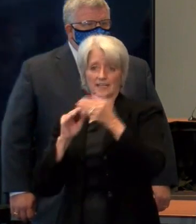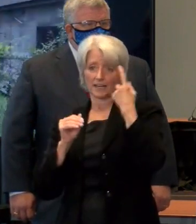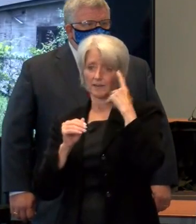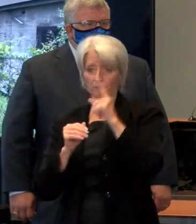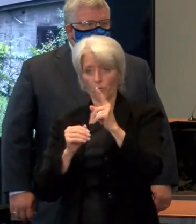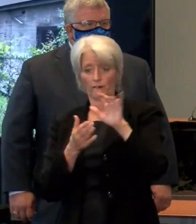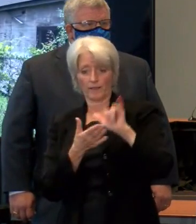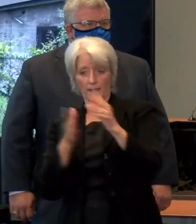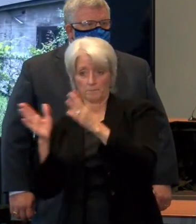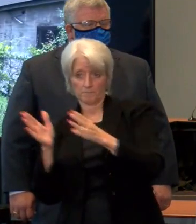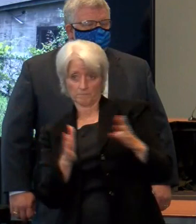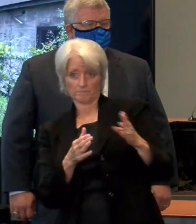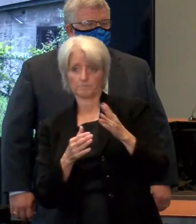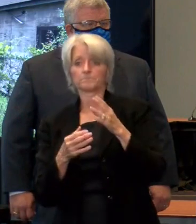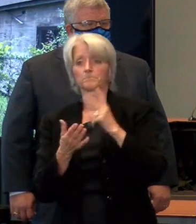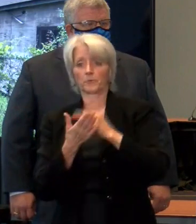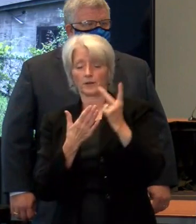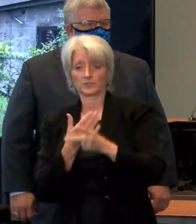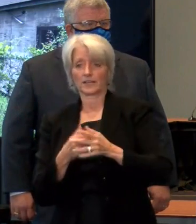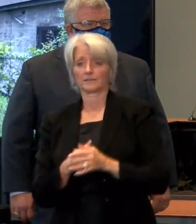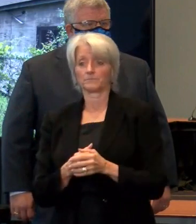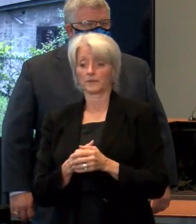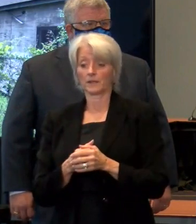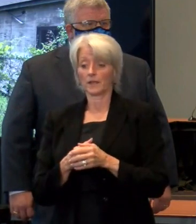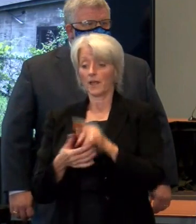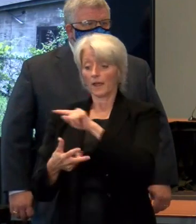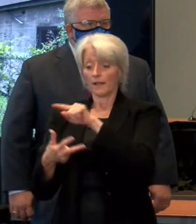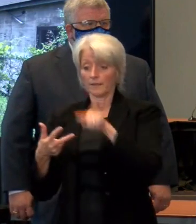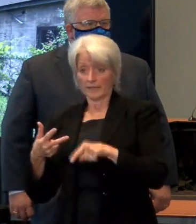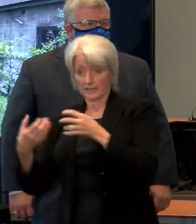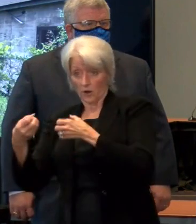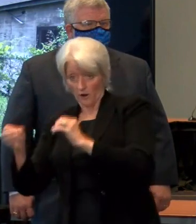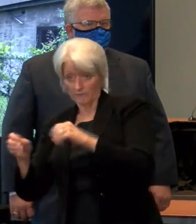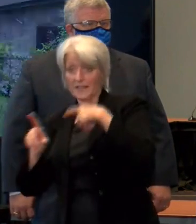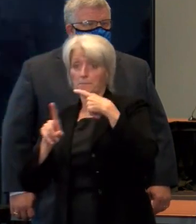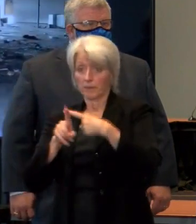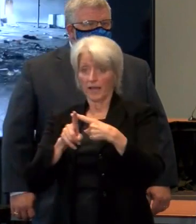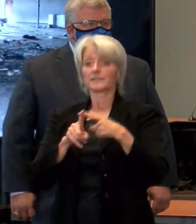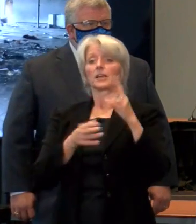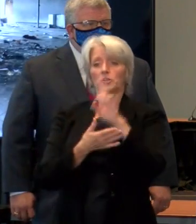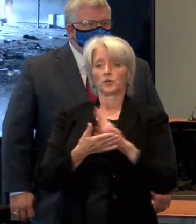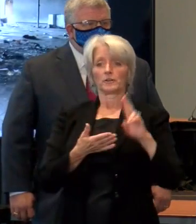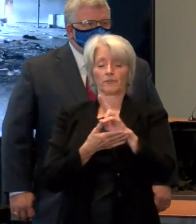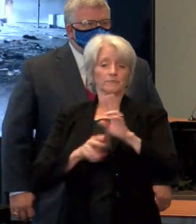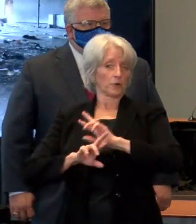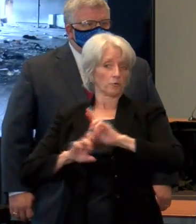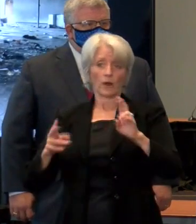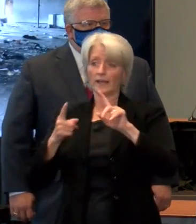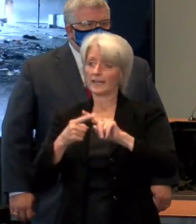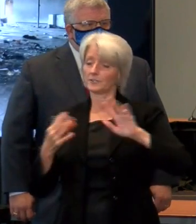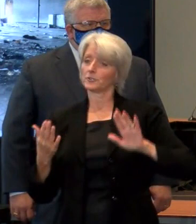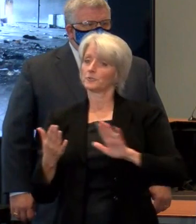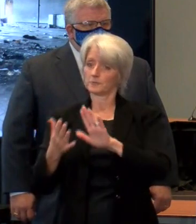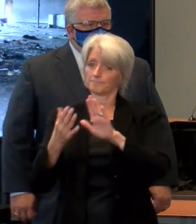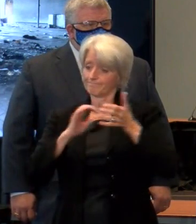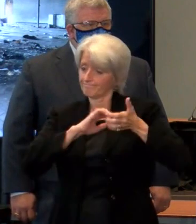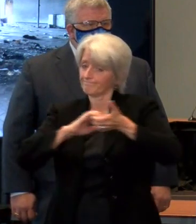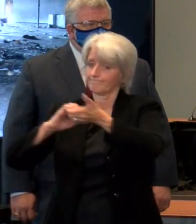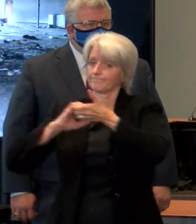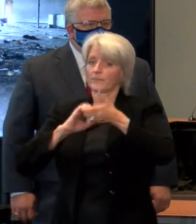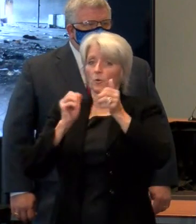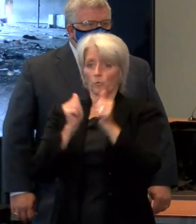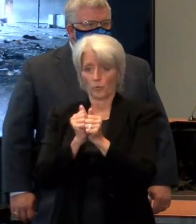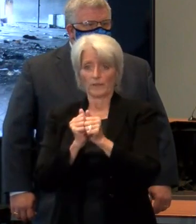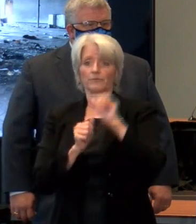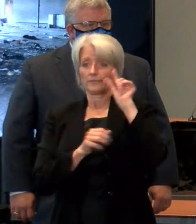Avenue project. These offices, along with the rest of the university, stand ready to be collaborators with Mayor